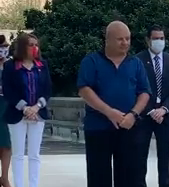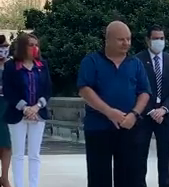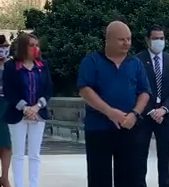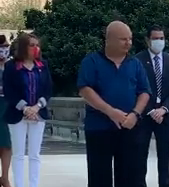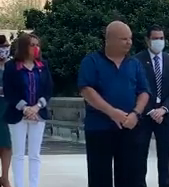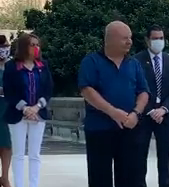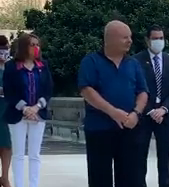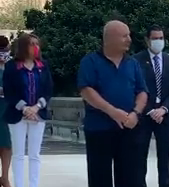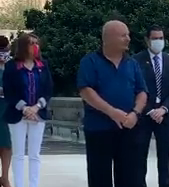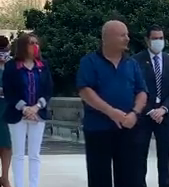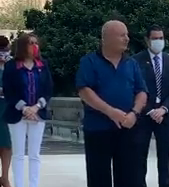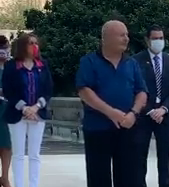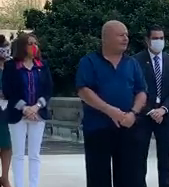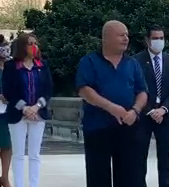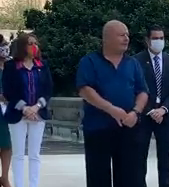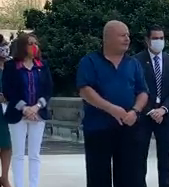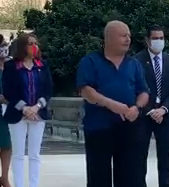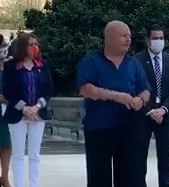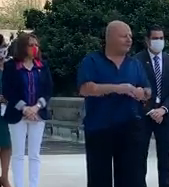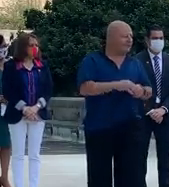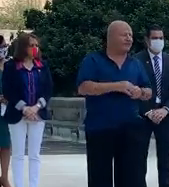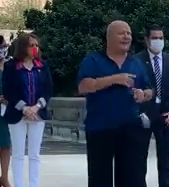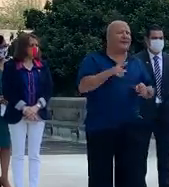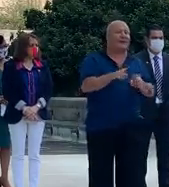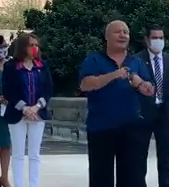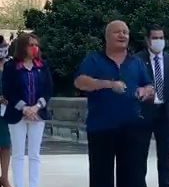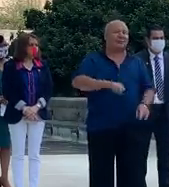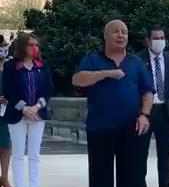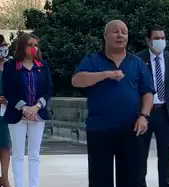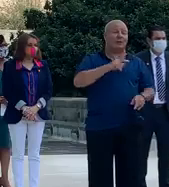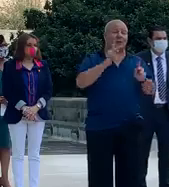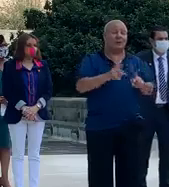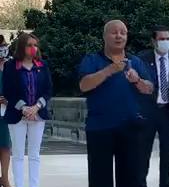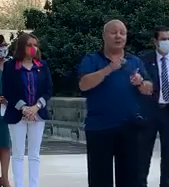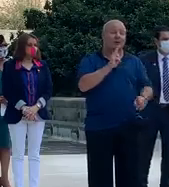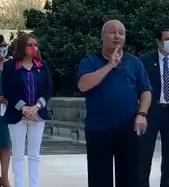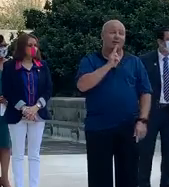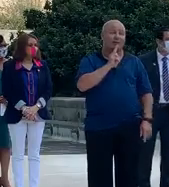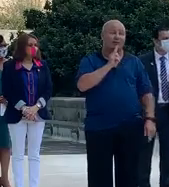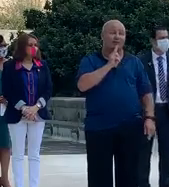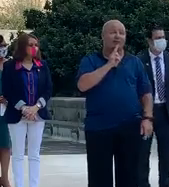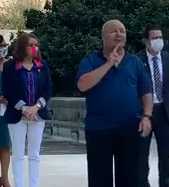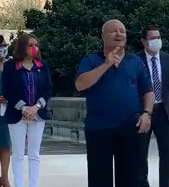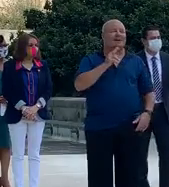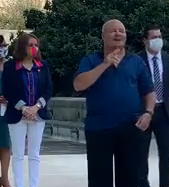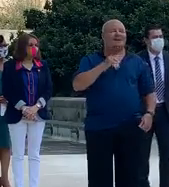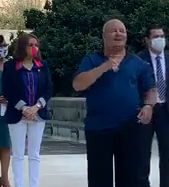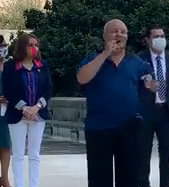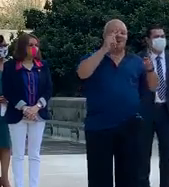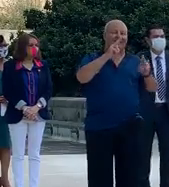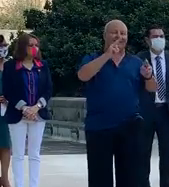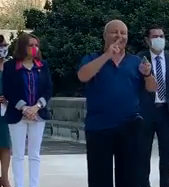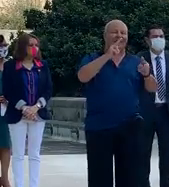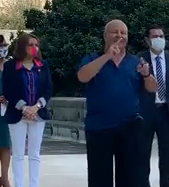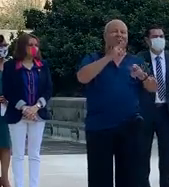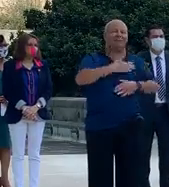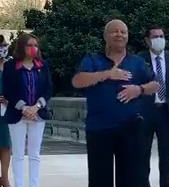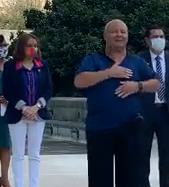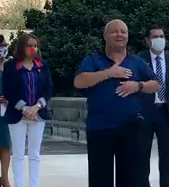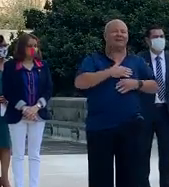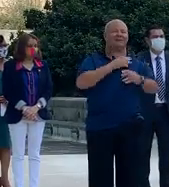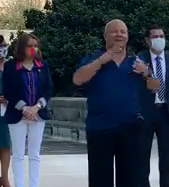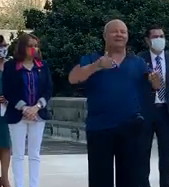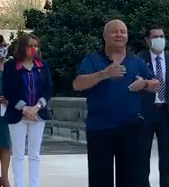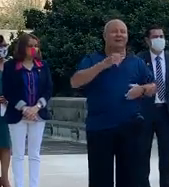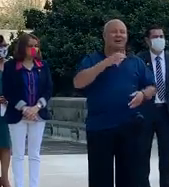Yes, of course. And as a proud Honduran, it is my honor and pleasure to introduce to you